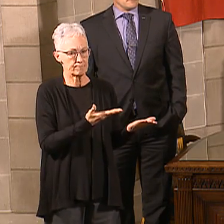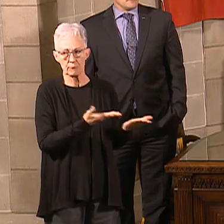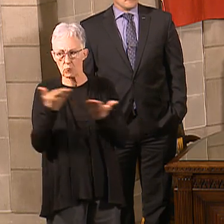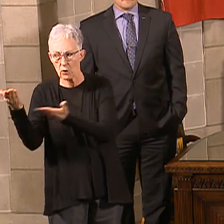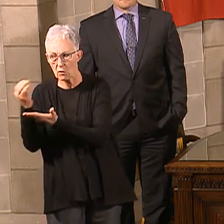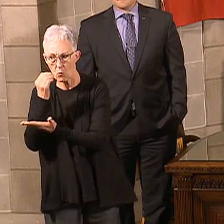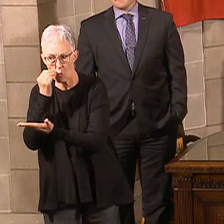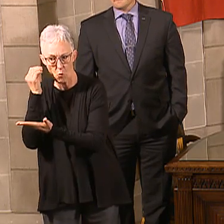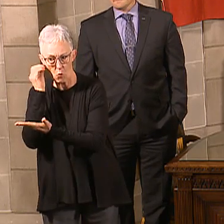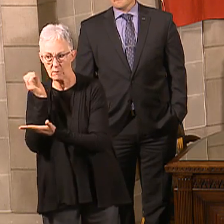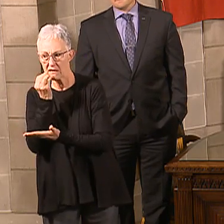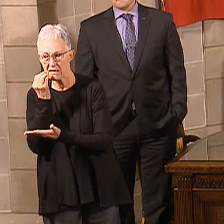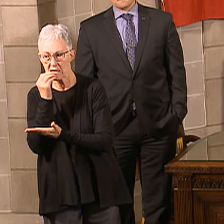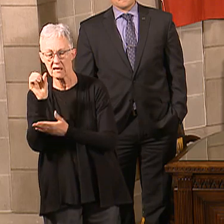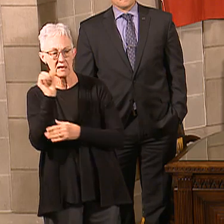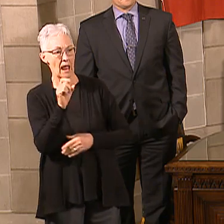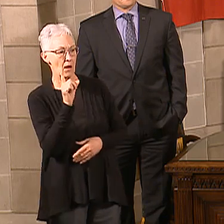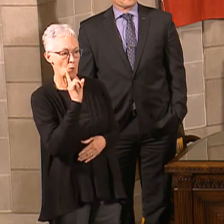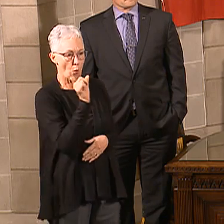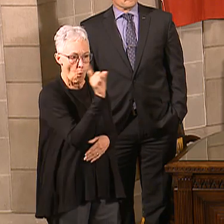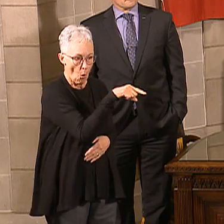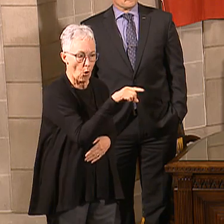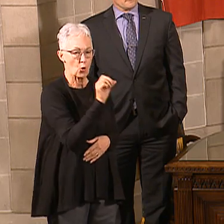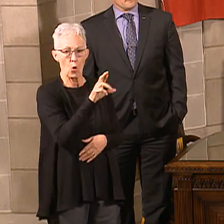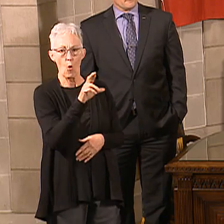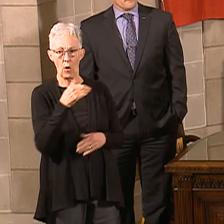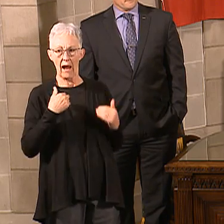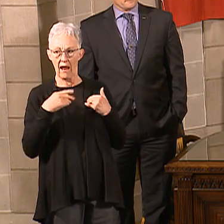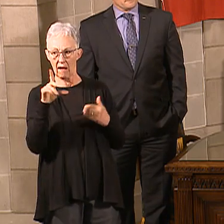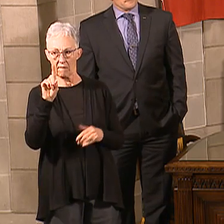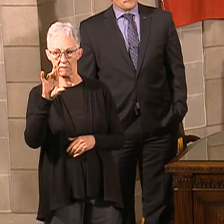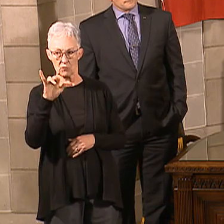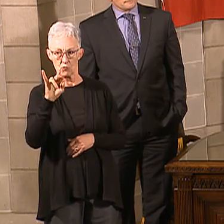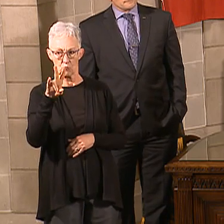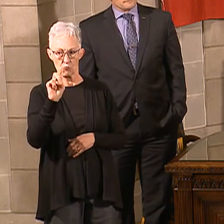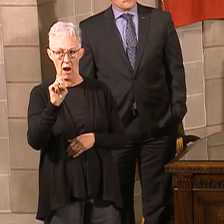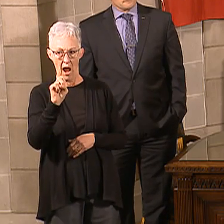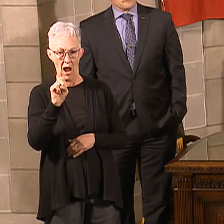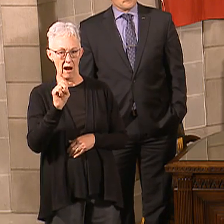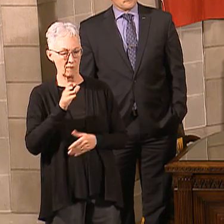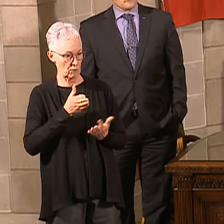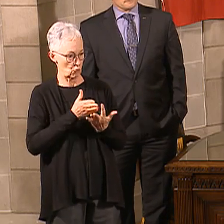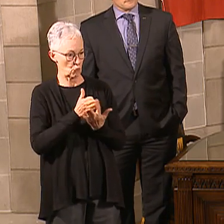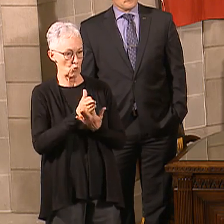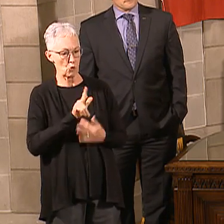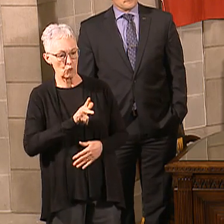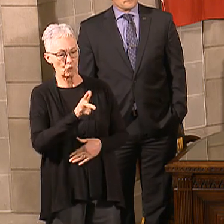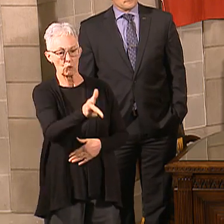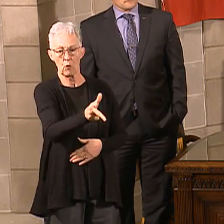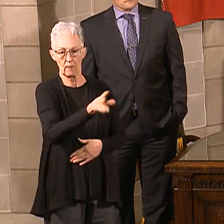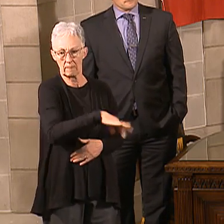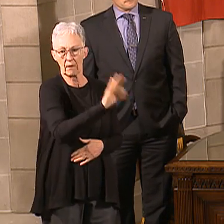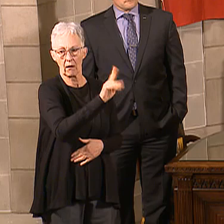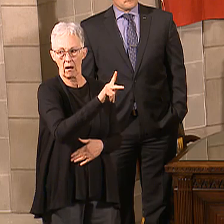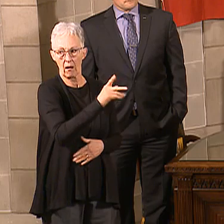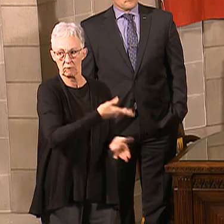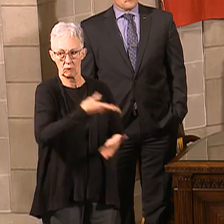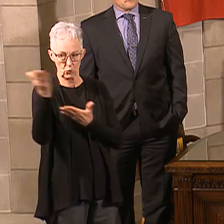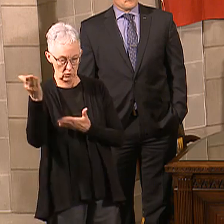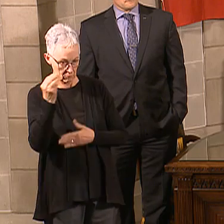carry-out delivery or drive-through for restaurants. And almost universally, we've seen just